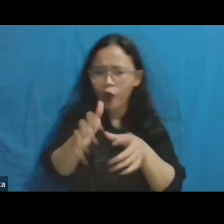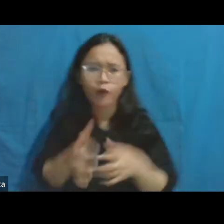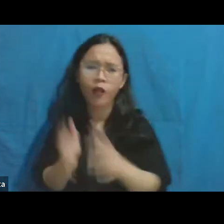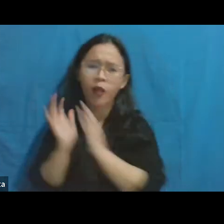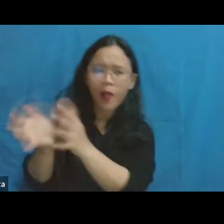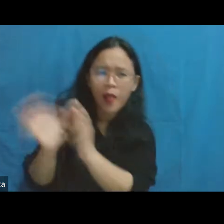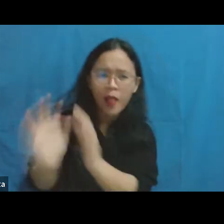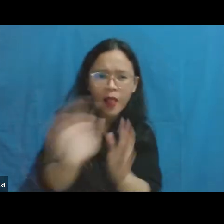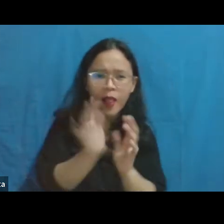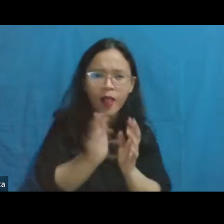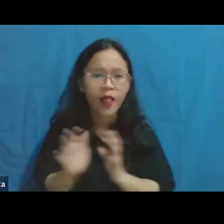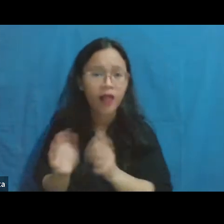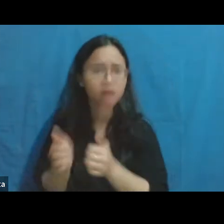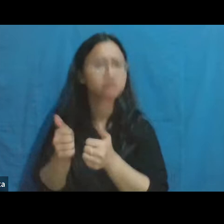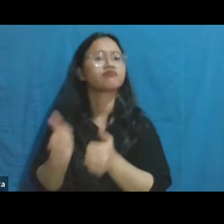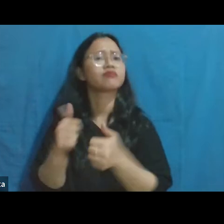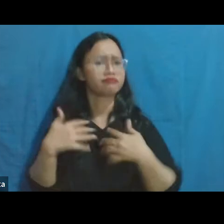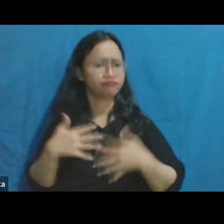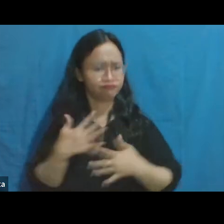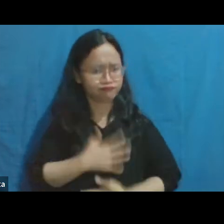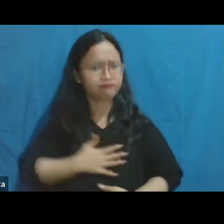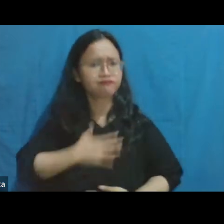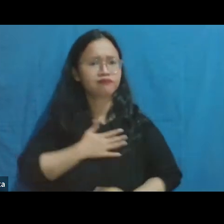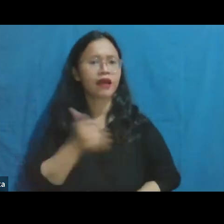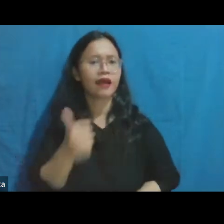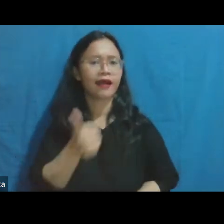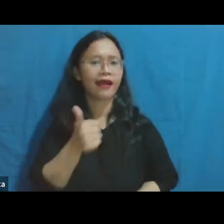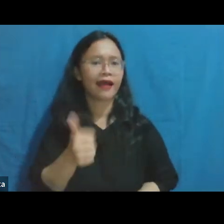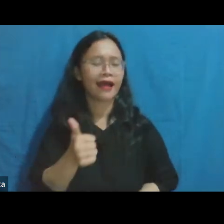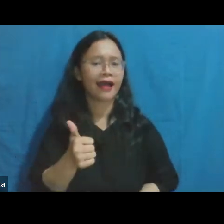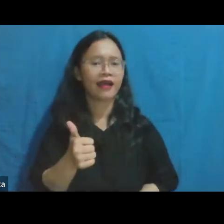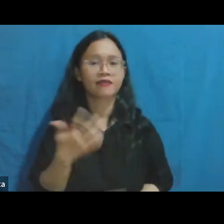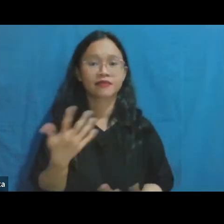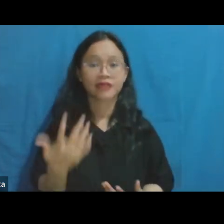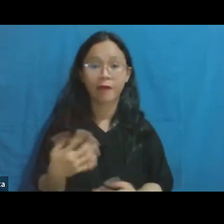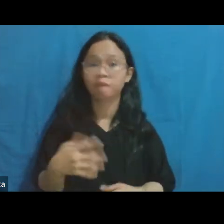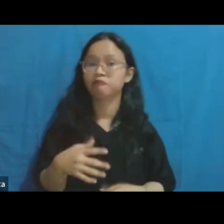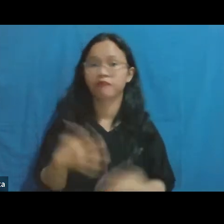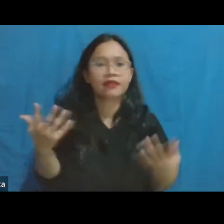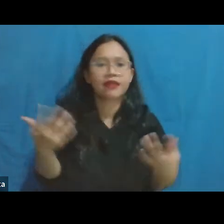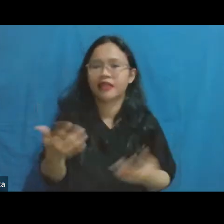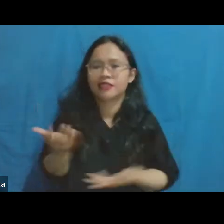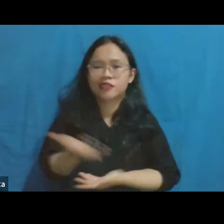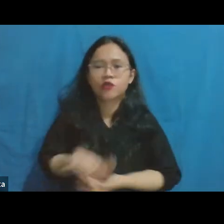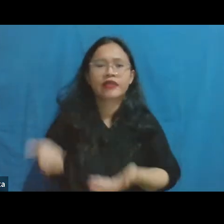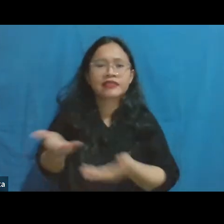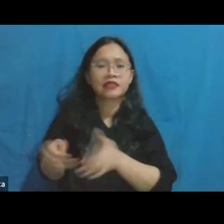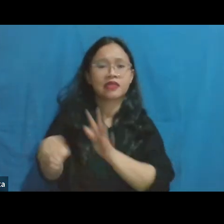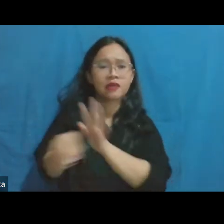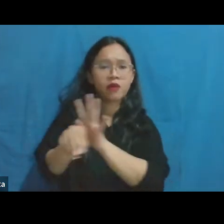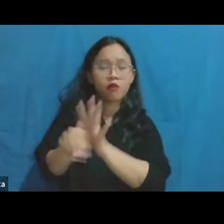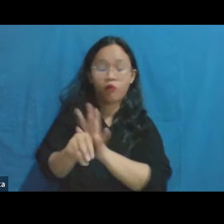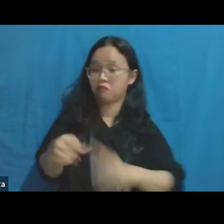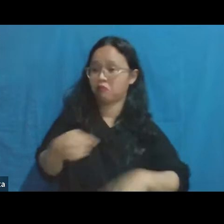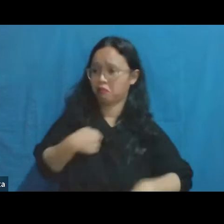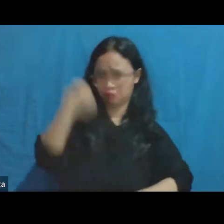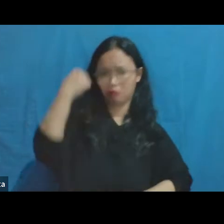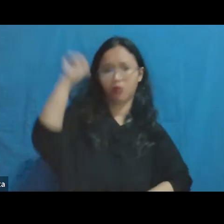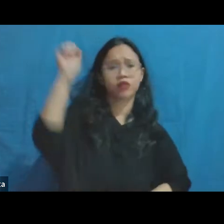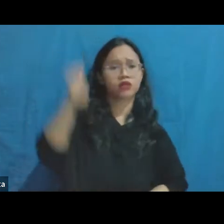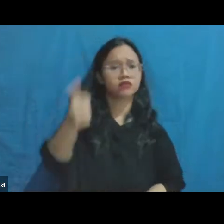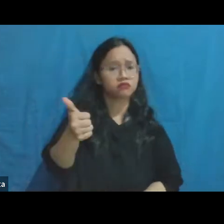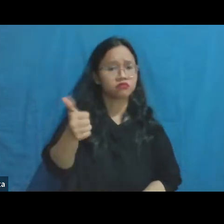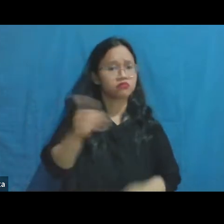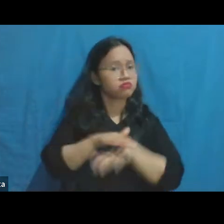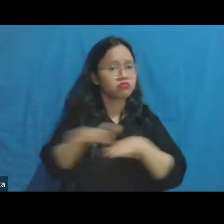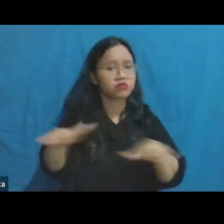something happened in West Papua, we can do protest, peaceful protest. And they have police